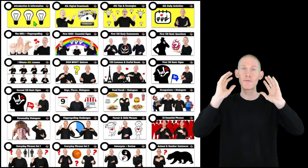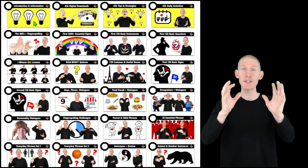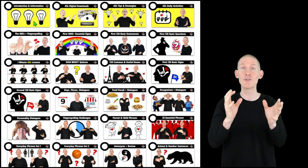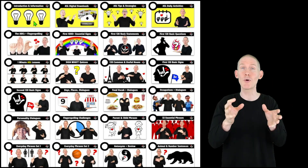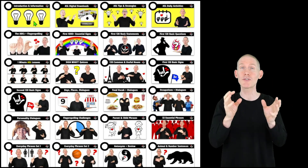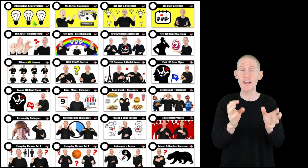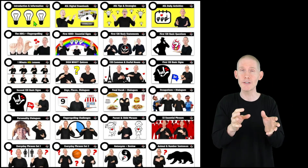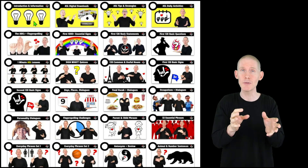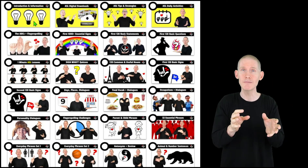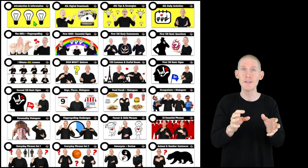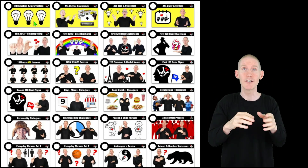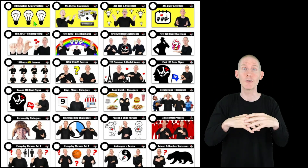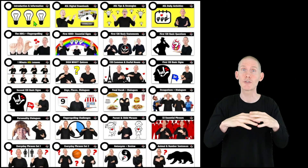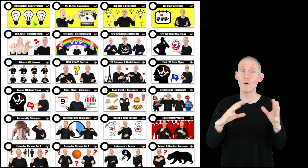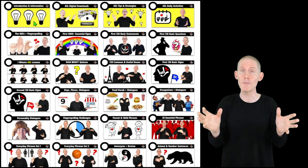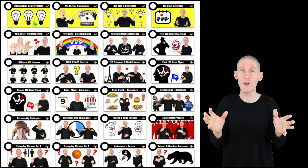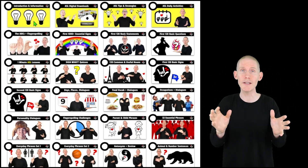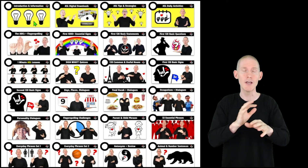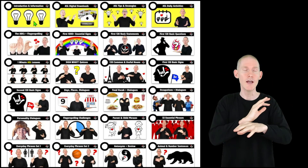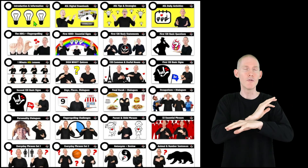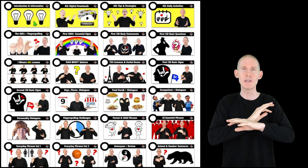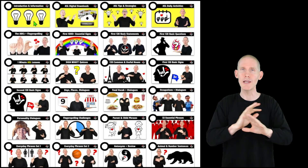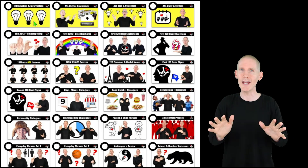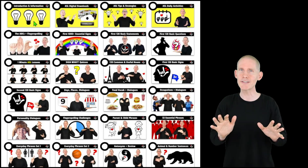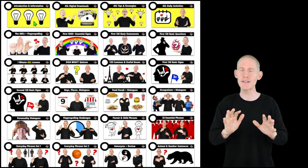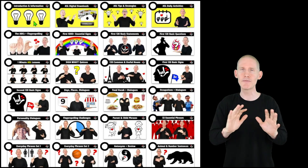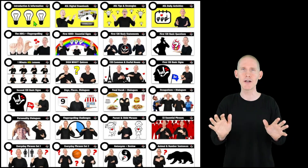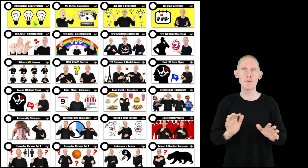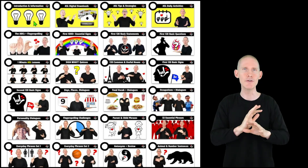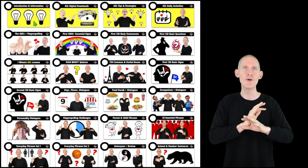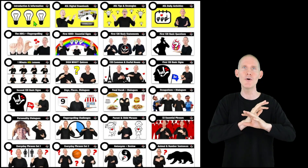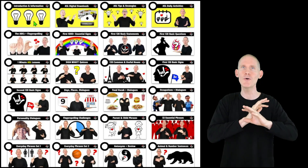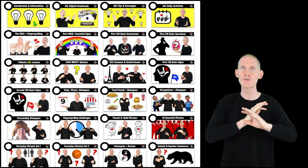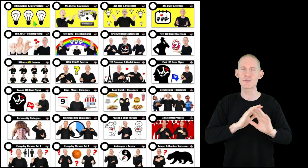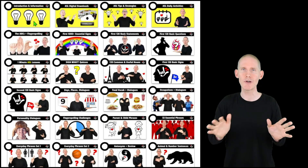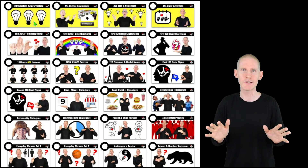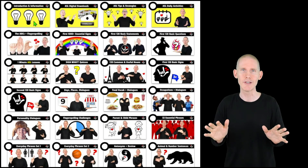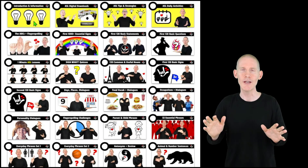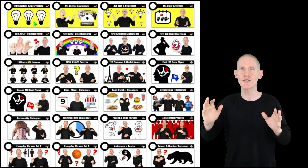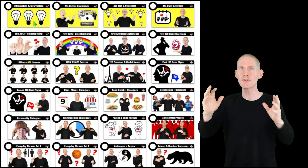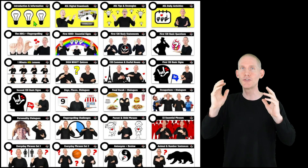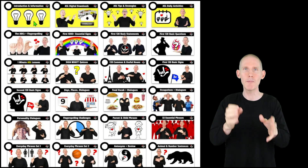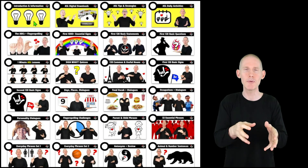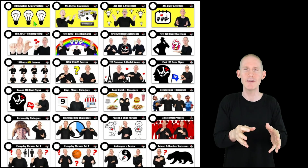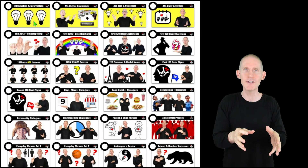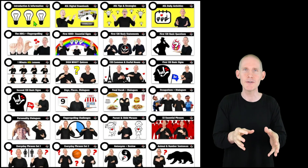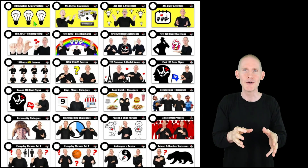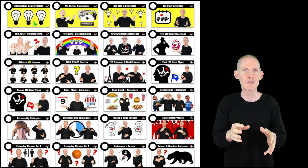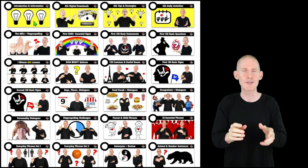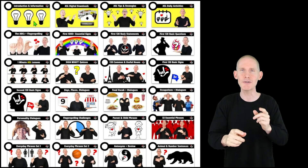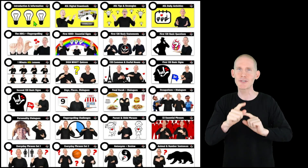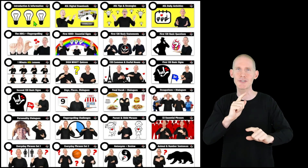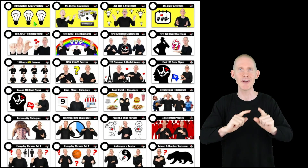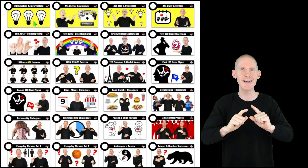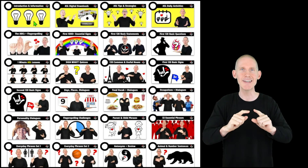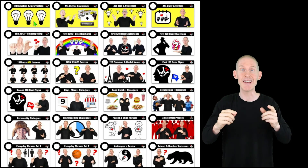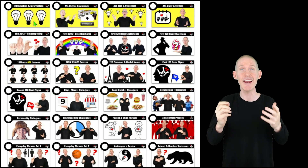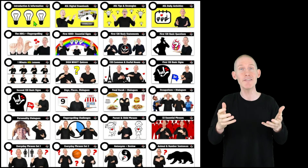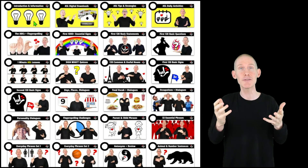fits your schedule. Go at your own pace, relaxed environment, no stress. Just jump in there, start signing, and have some